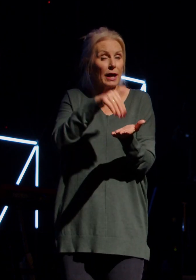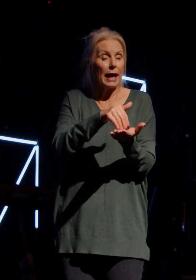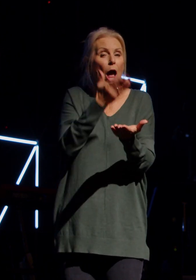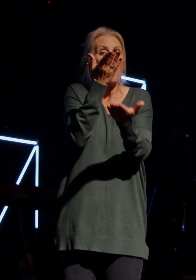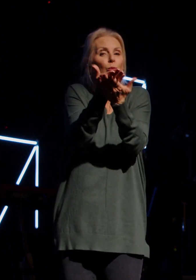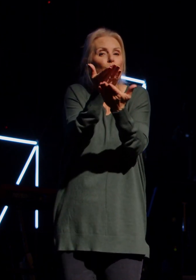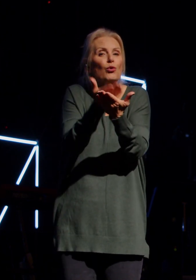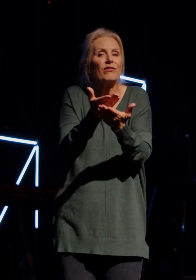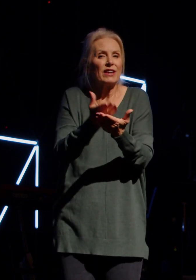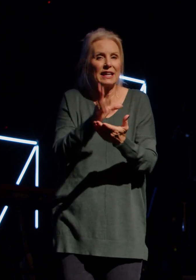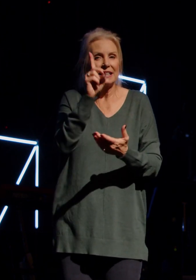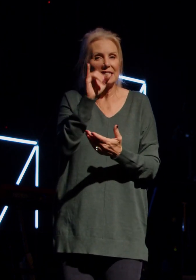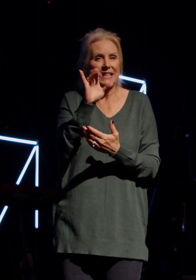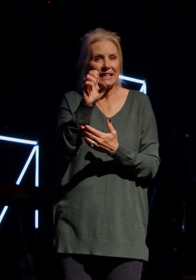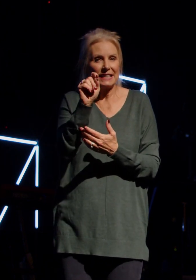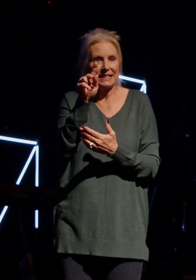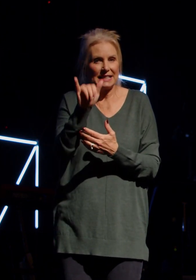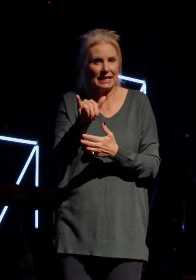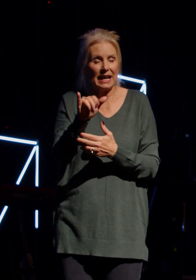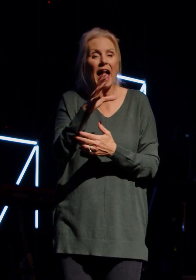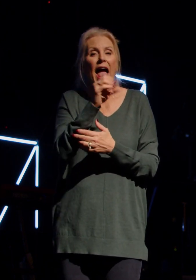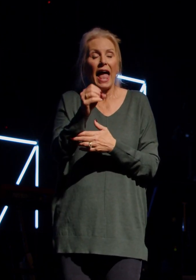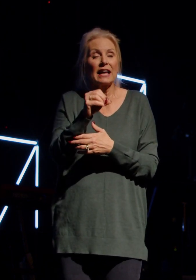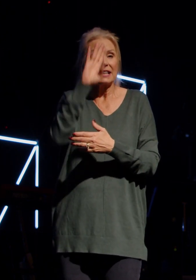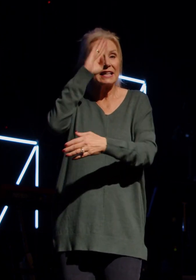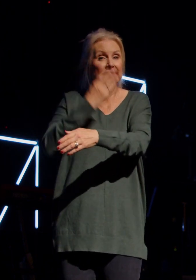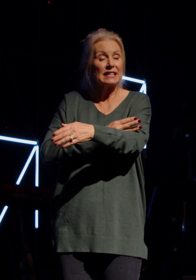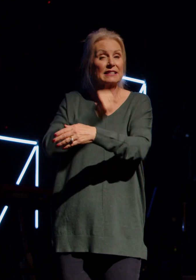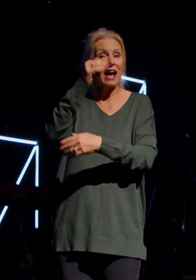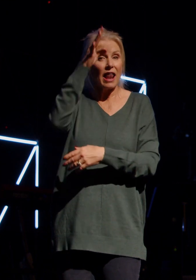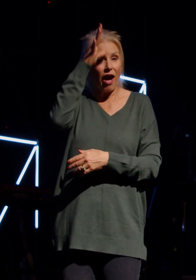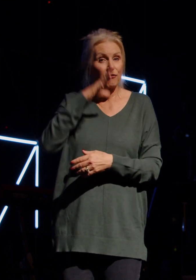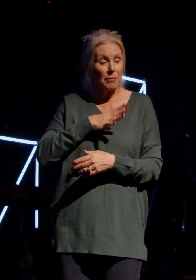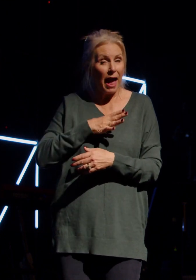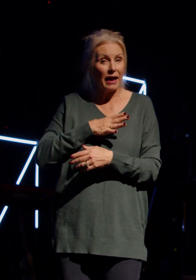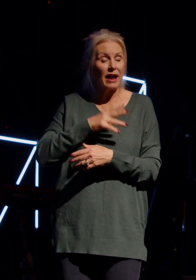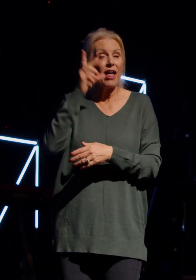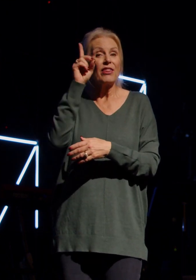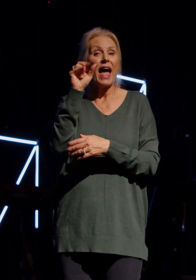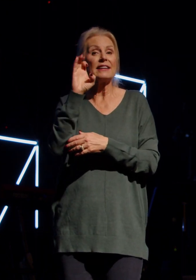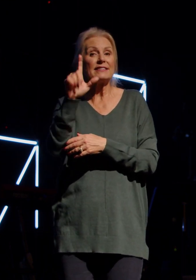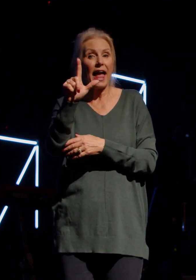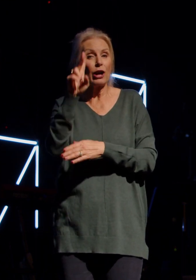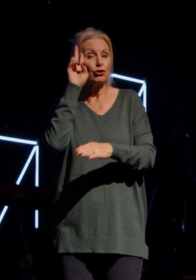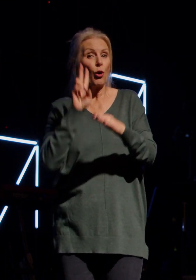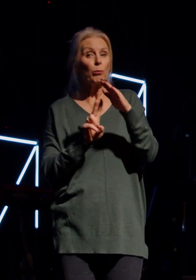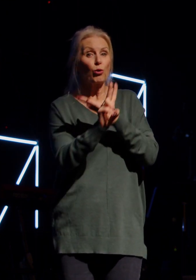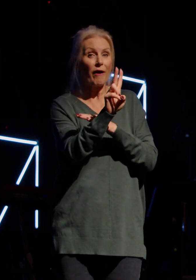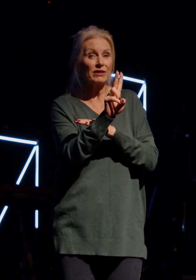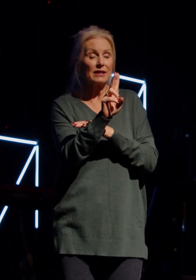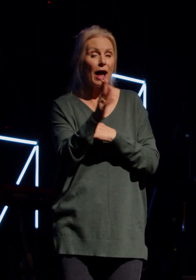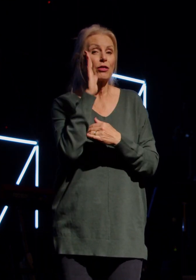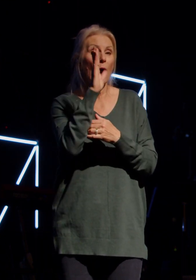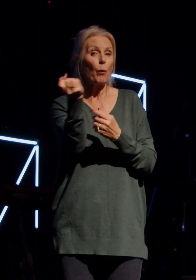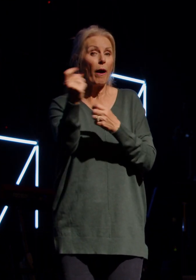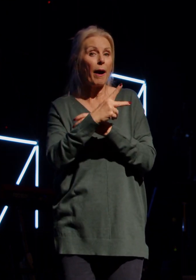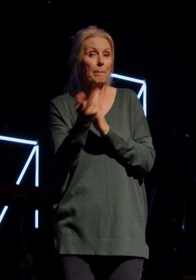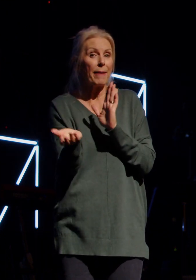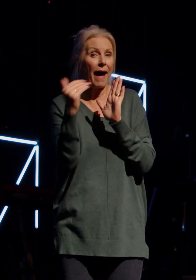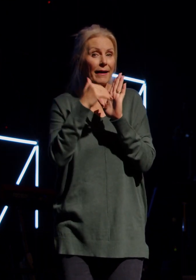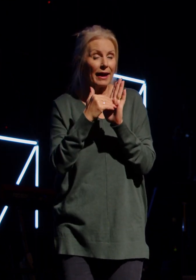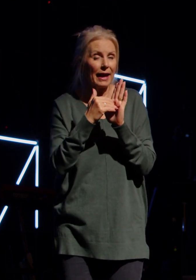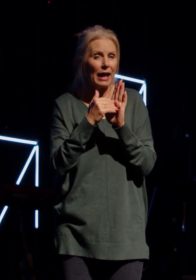proving it to deity. It's the Son of Man that Daniel prophesies in Daniel chapter 7 is going to come back again in glory. So it's